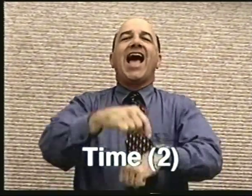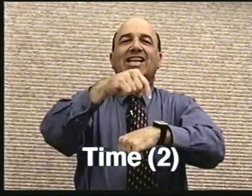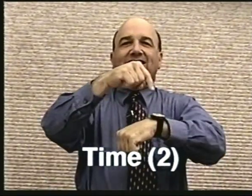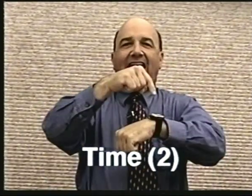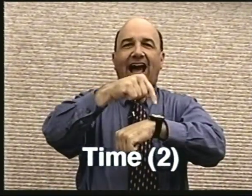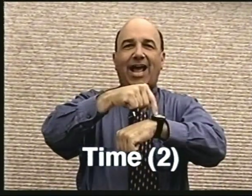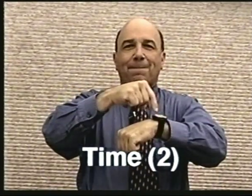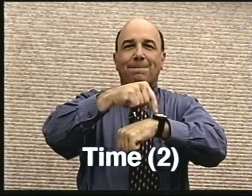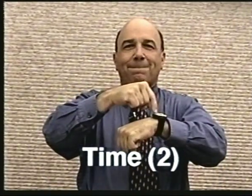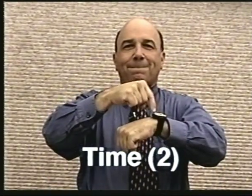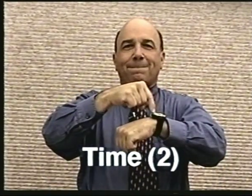Time.